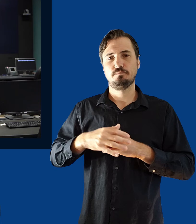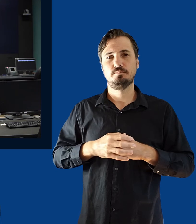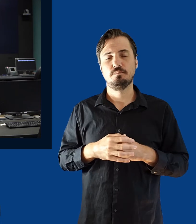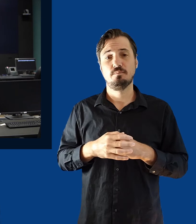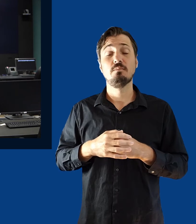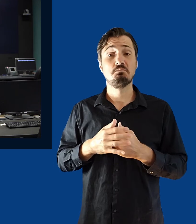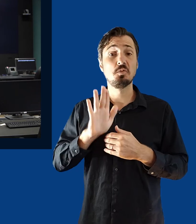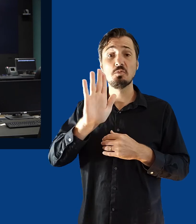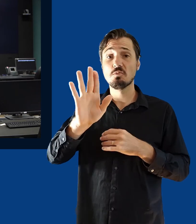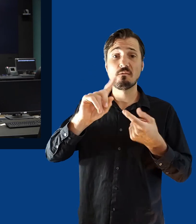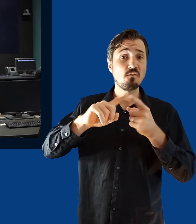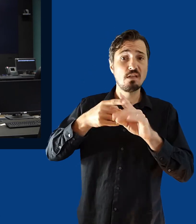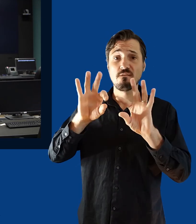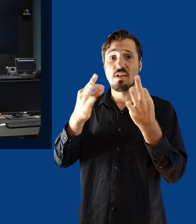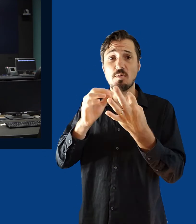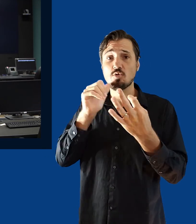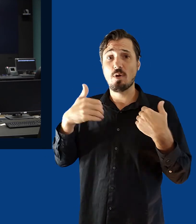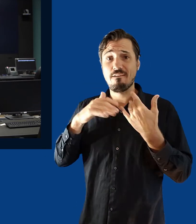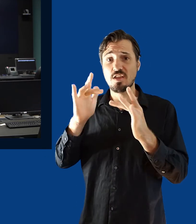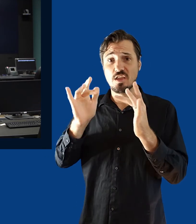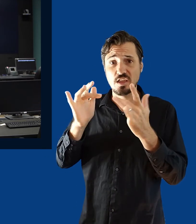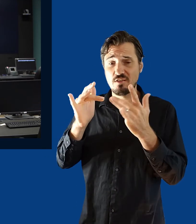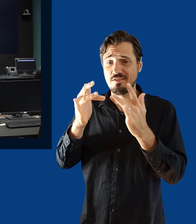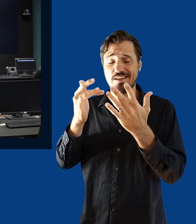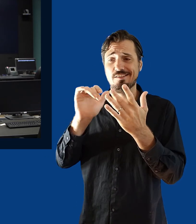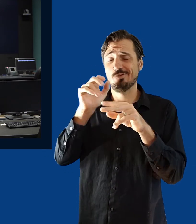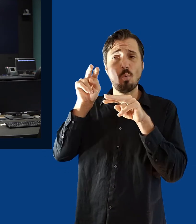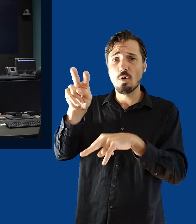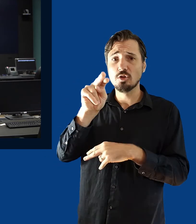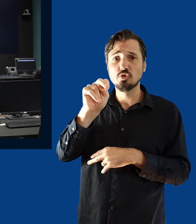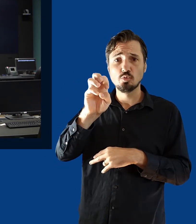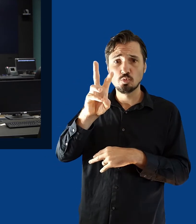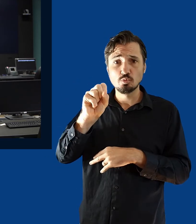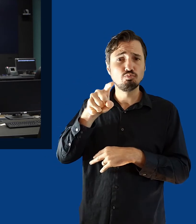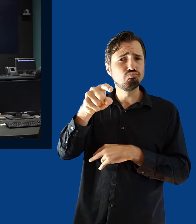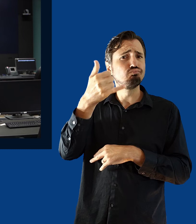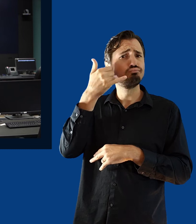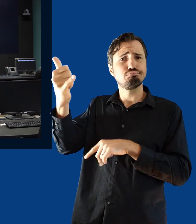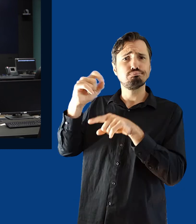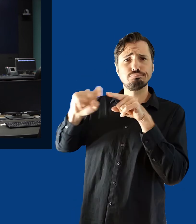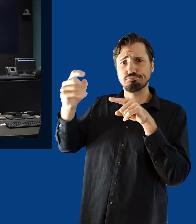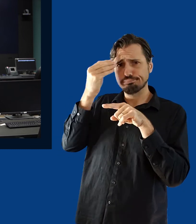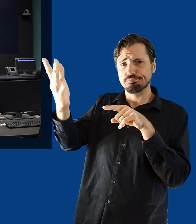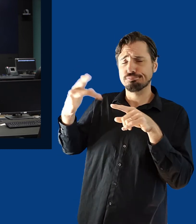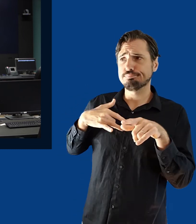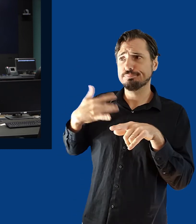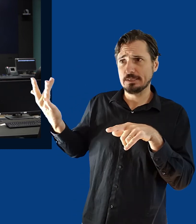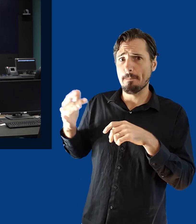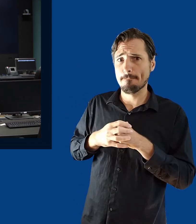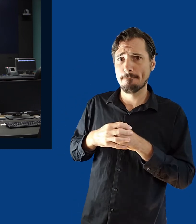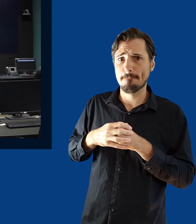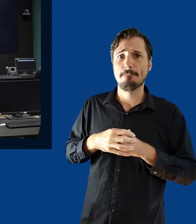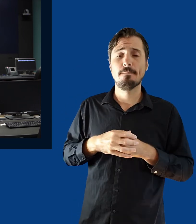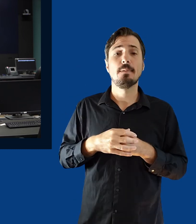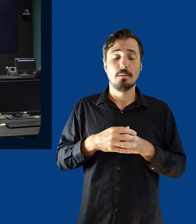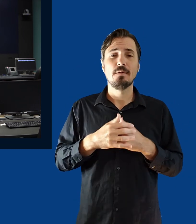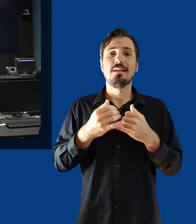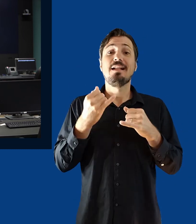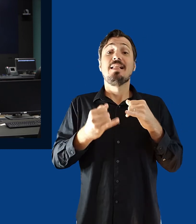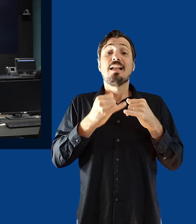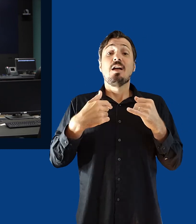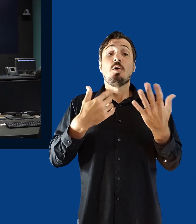you must interact with people outside of your home, keep a distance of 6 feet of separation and wear a mask. Do not leave home if